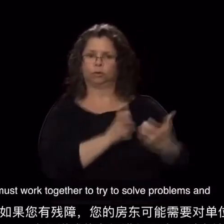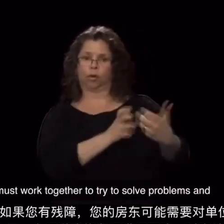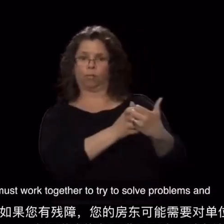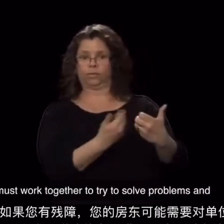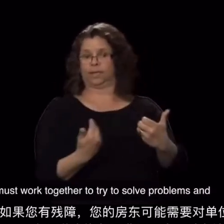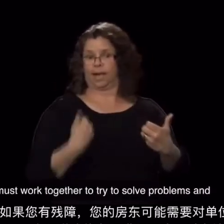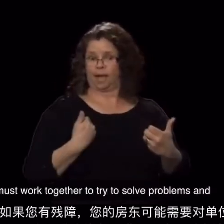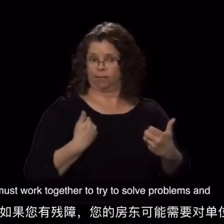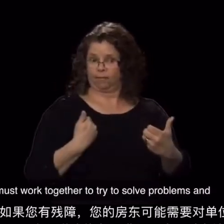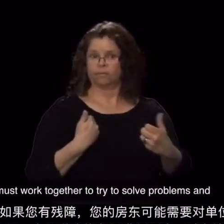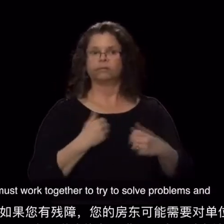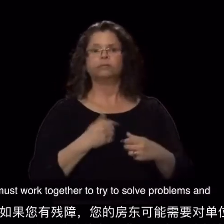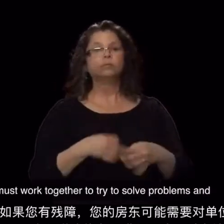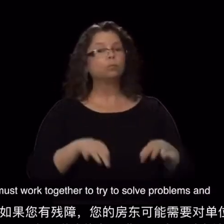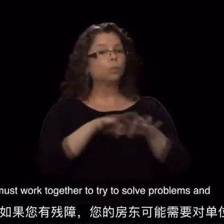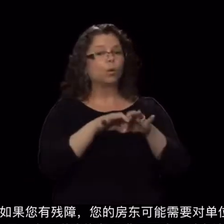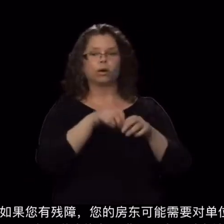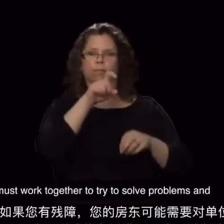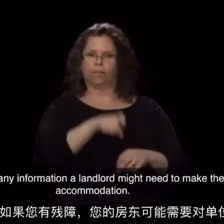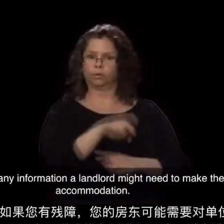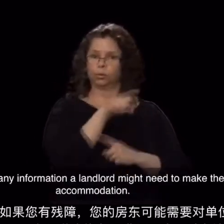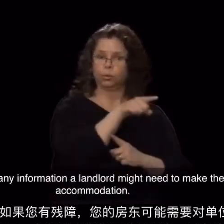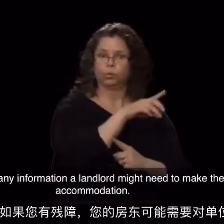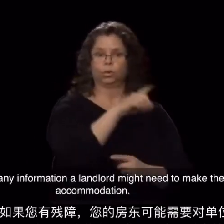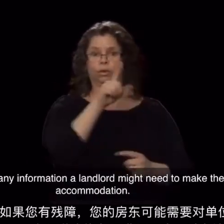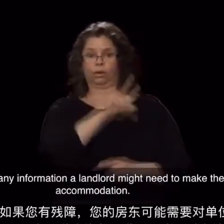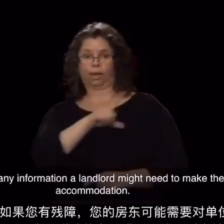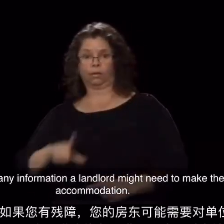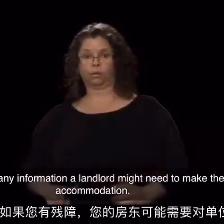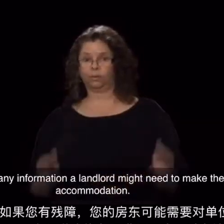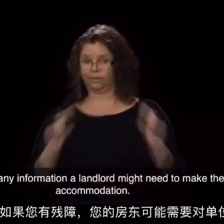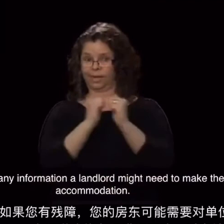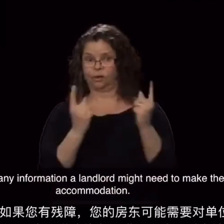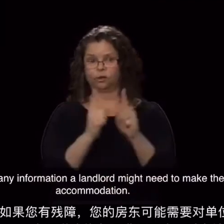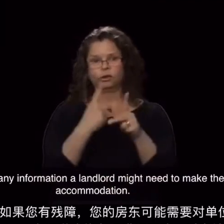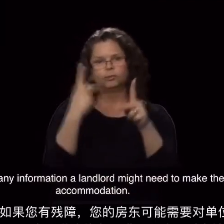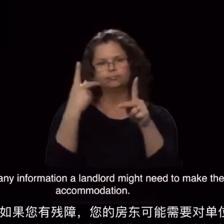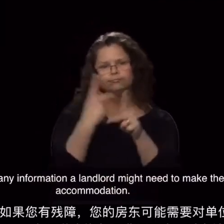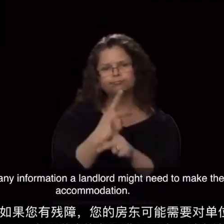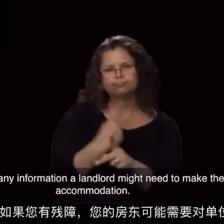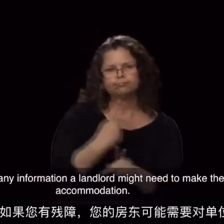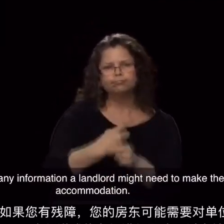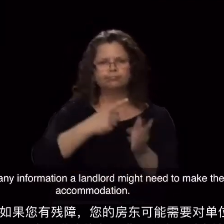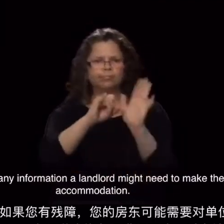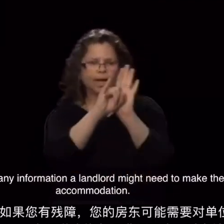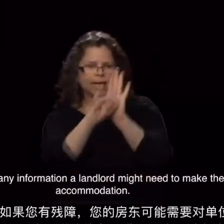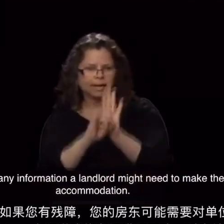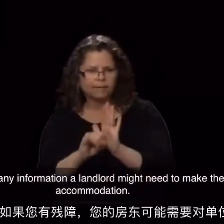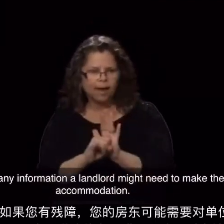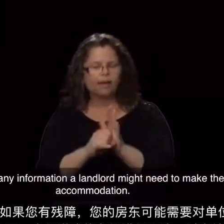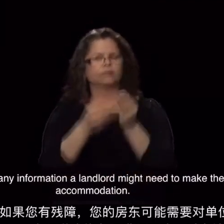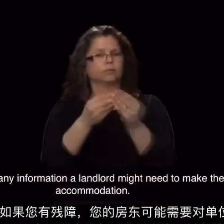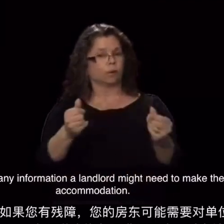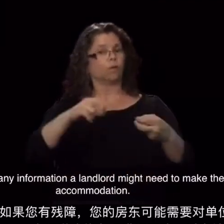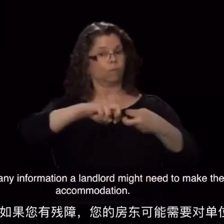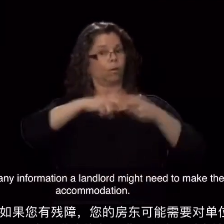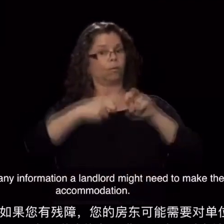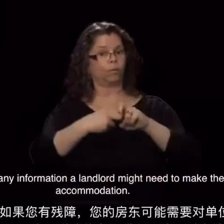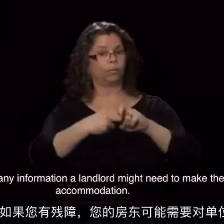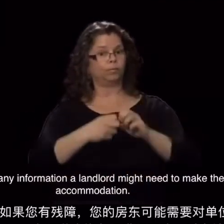solve problems and provide any information a landlord might need to make the accommodation.